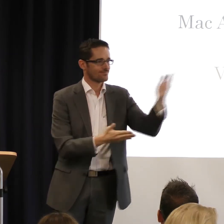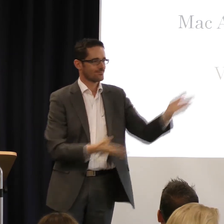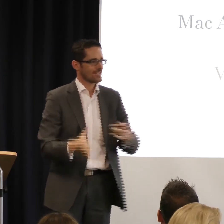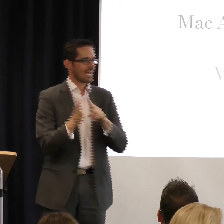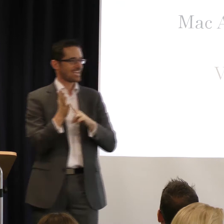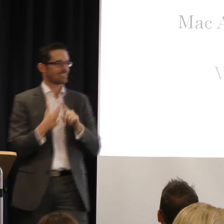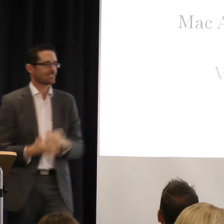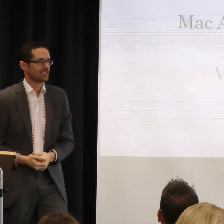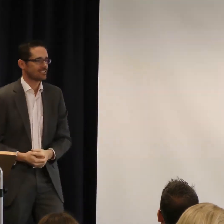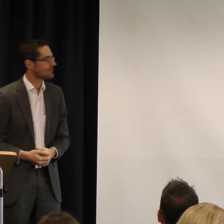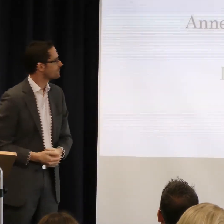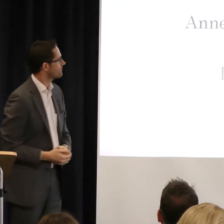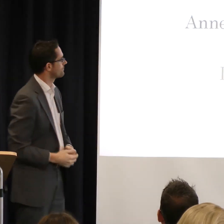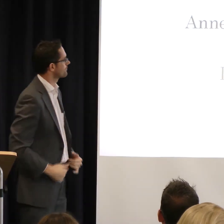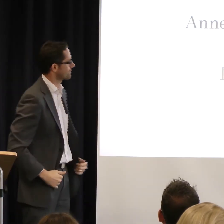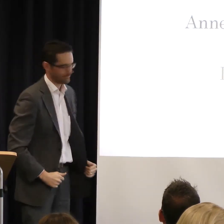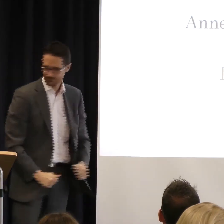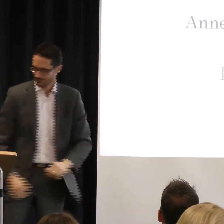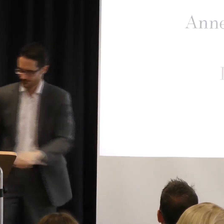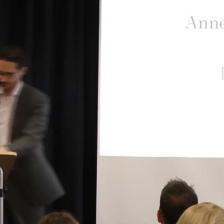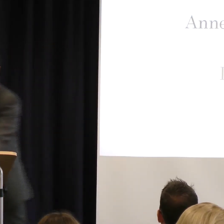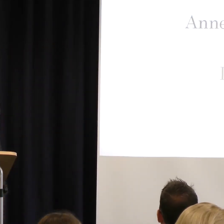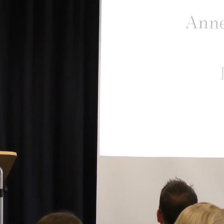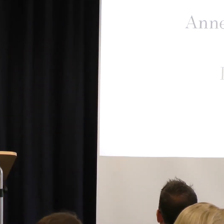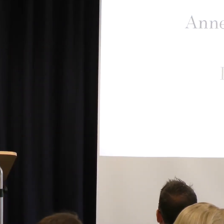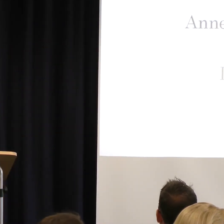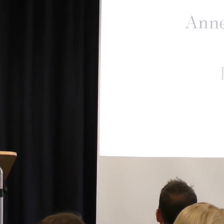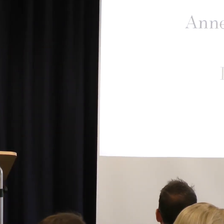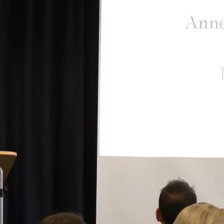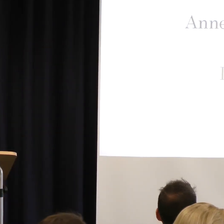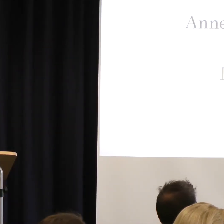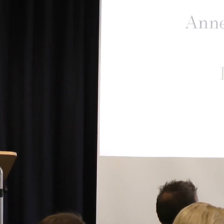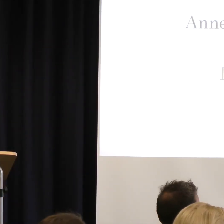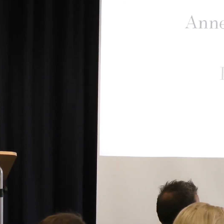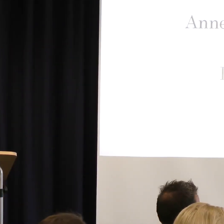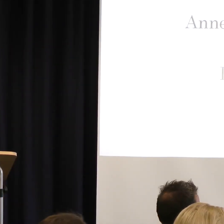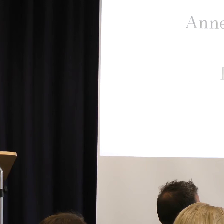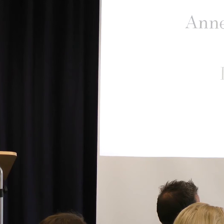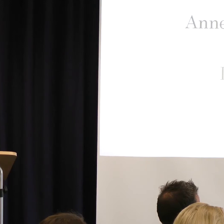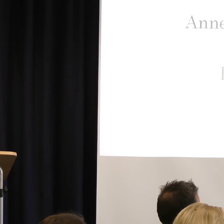to us on behalf of Deaf Sports Recreation Victoria and John's contribution to that organisation.